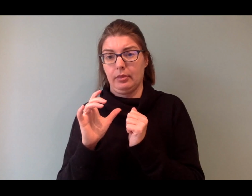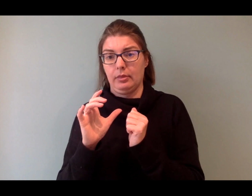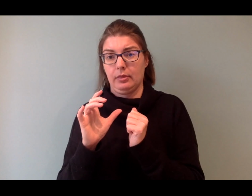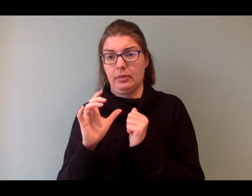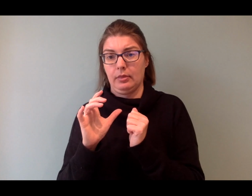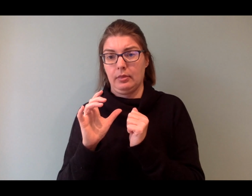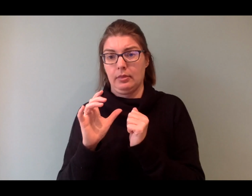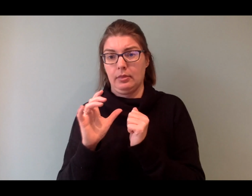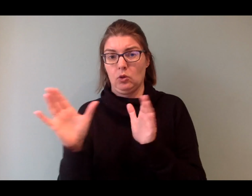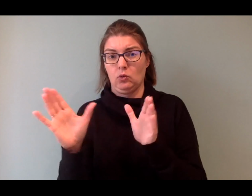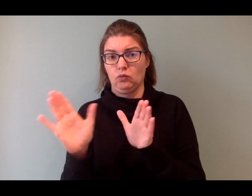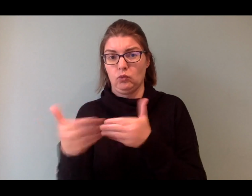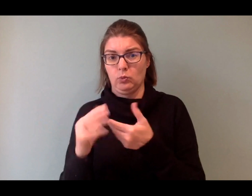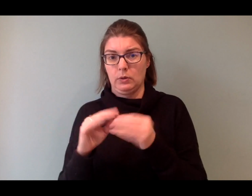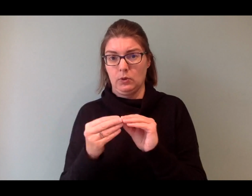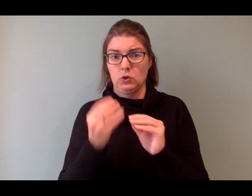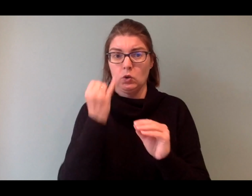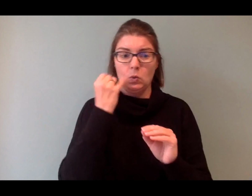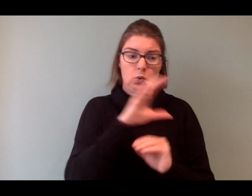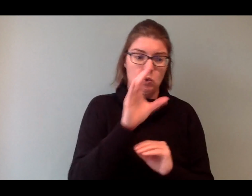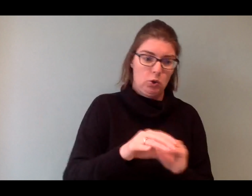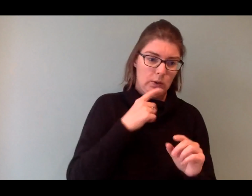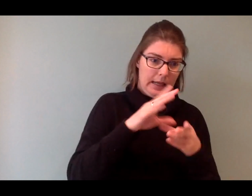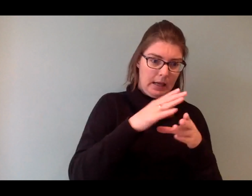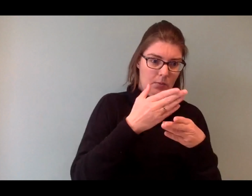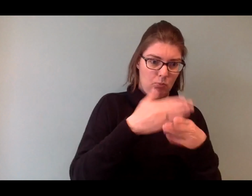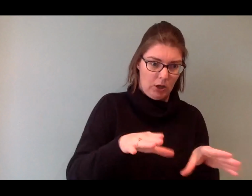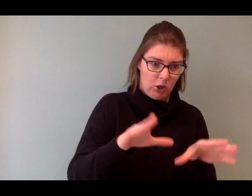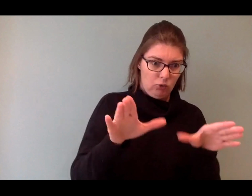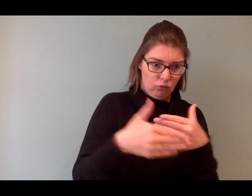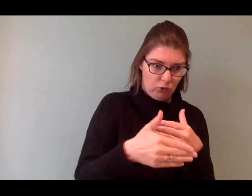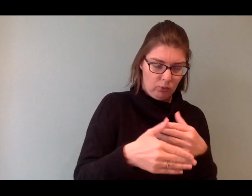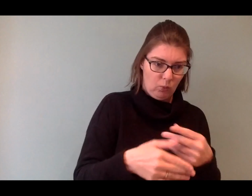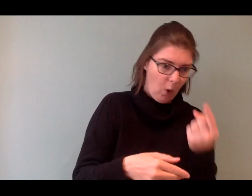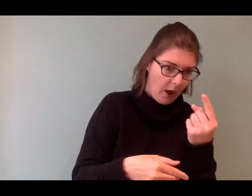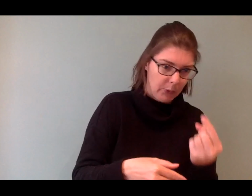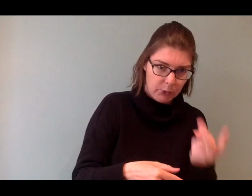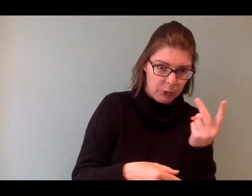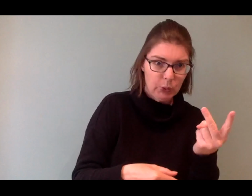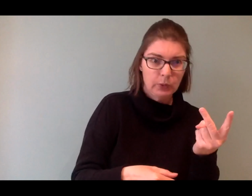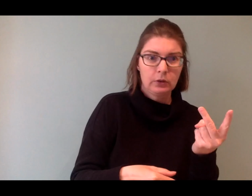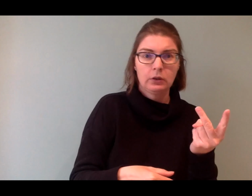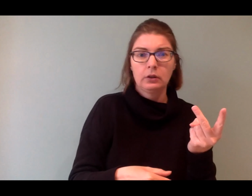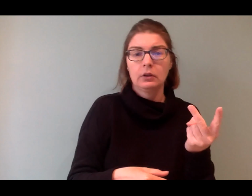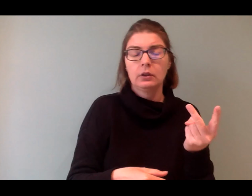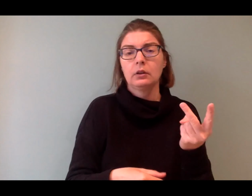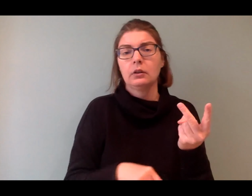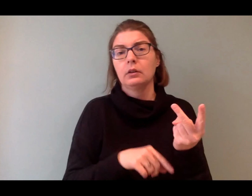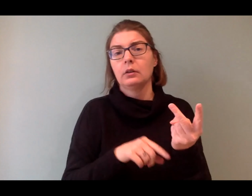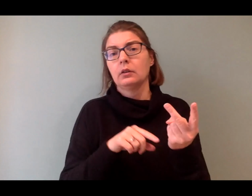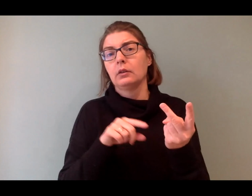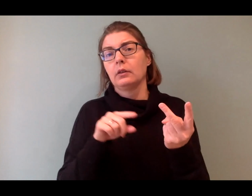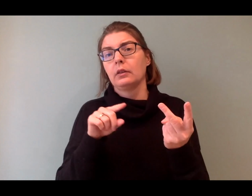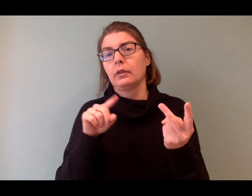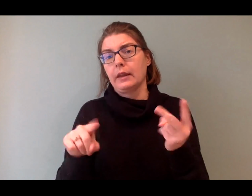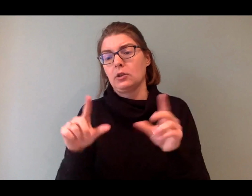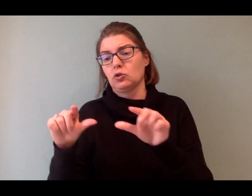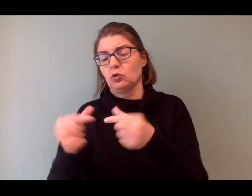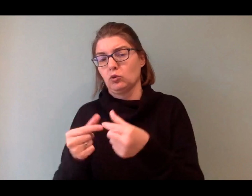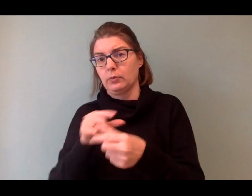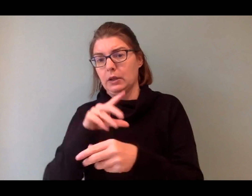room number. So if your Zoom will tell you you're in Breakout Group 1, you're in Breakout Group 2, and that should be the group that you're